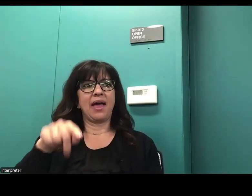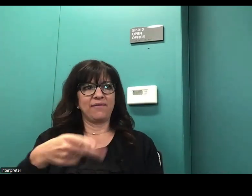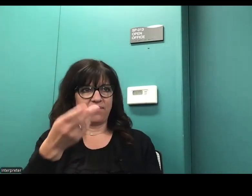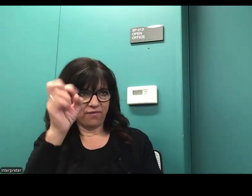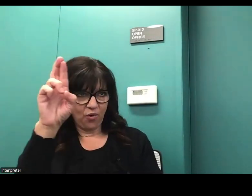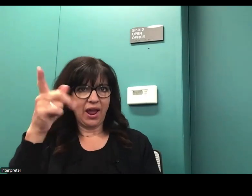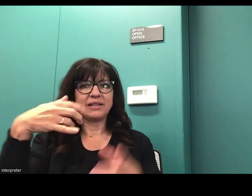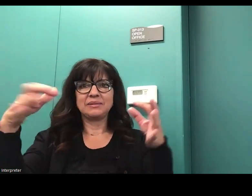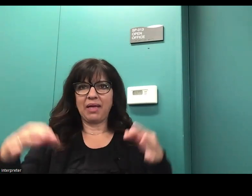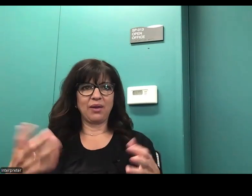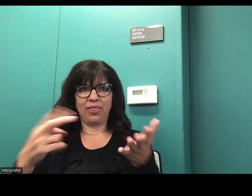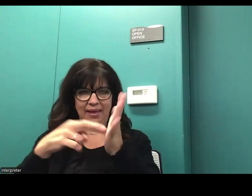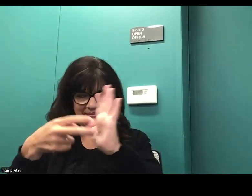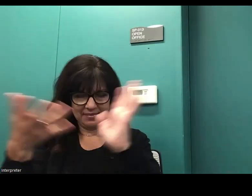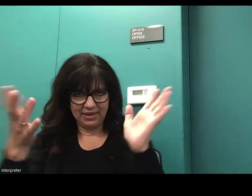what the metaphors mean.